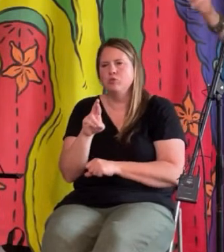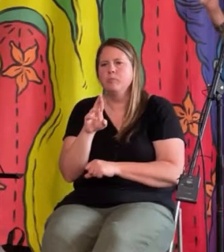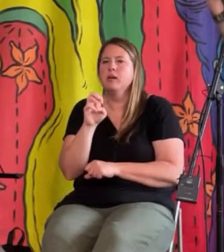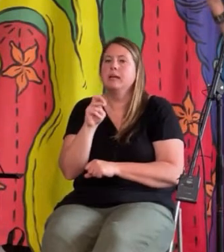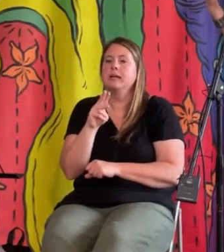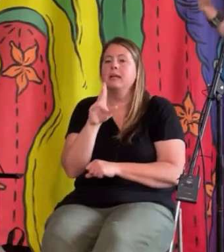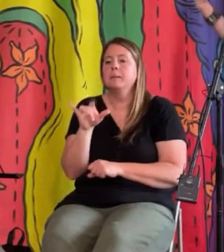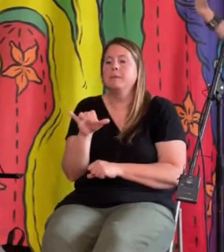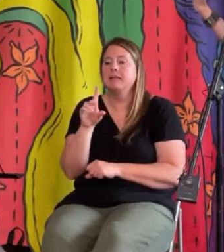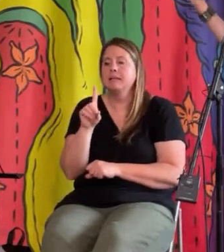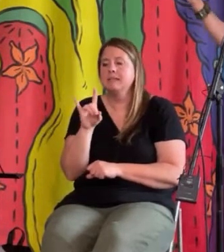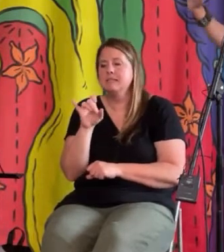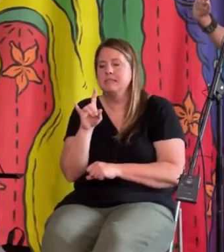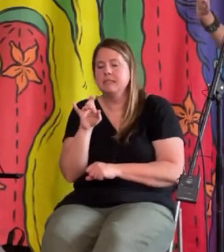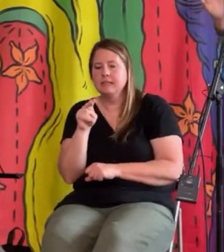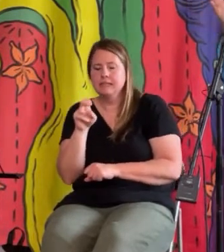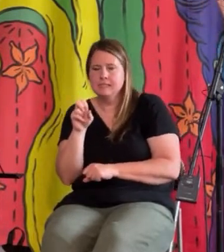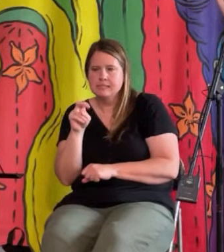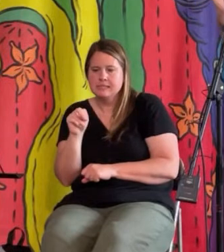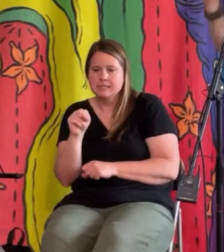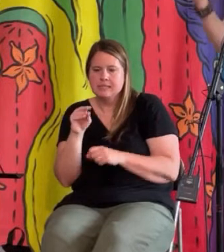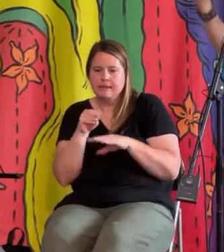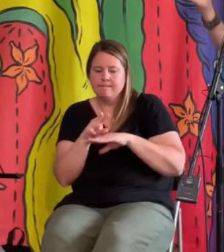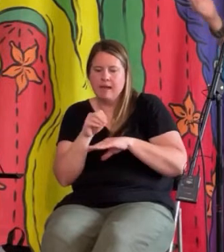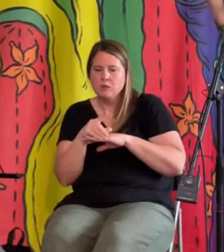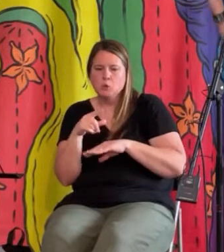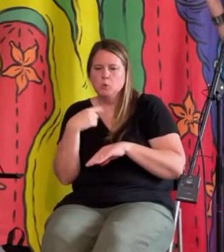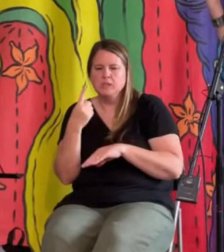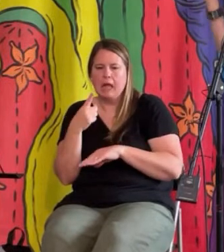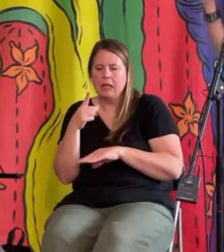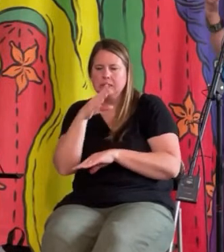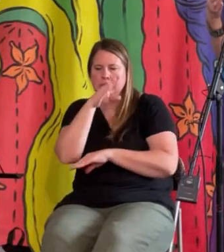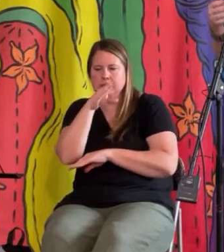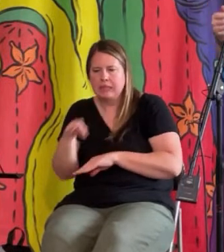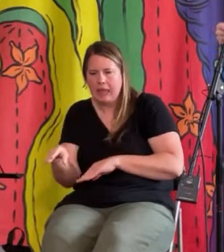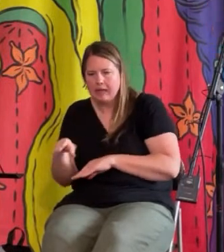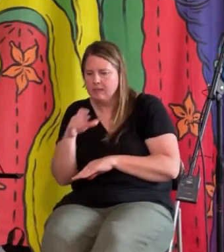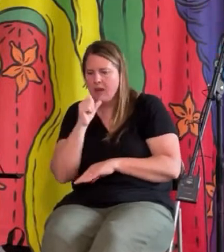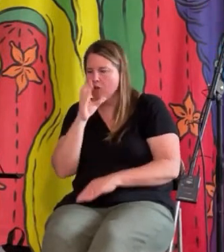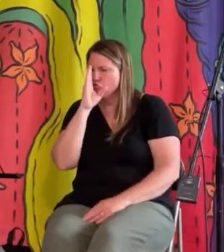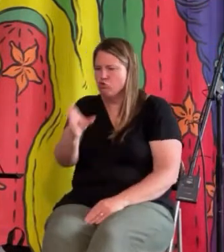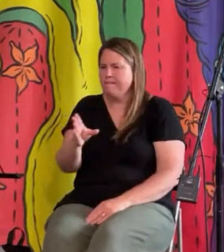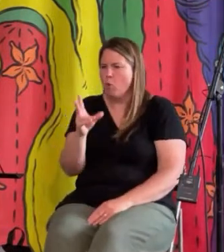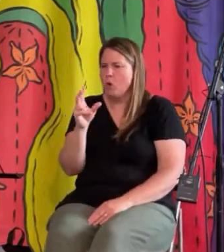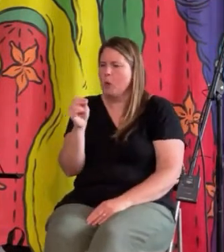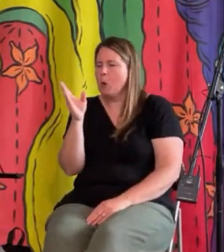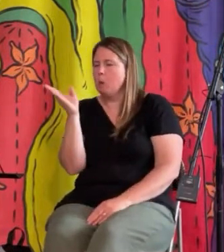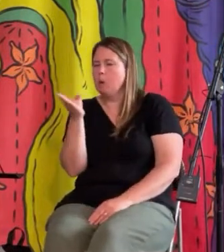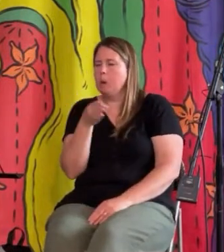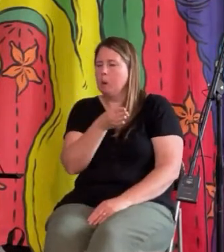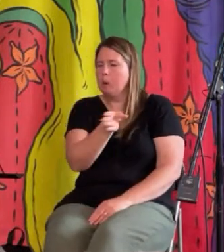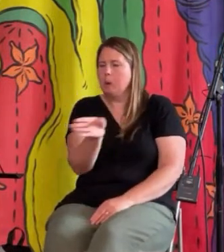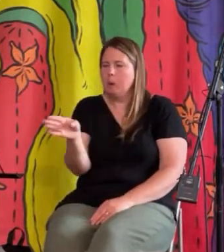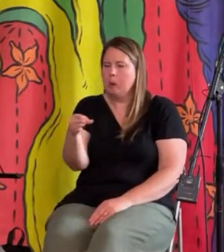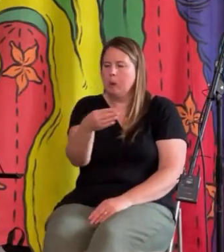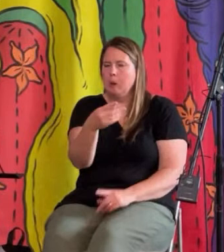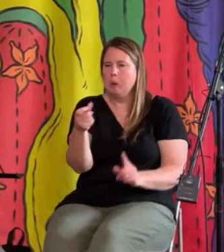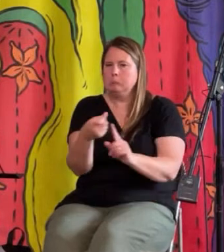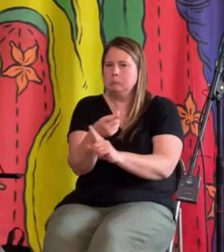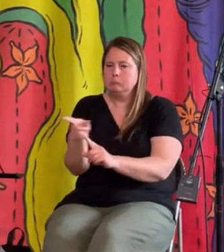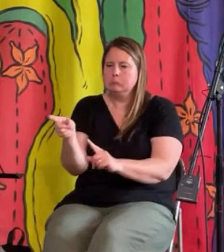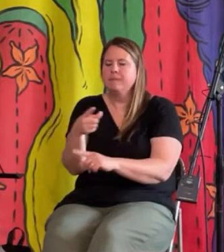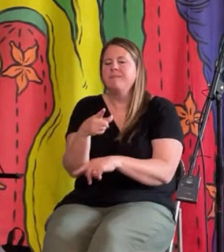advice to poets was to tell it slant. Don't tell anything too straightforward, right? Tell it slant. You float in